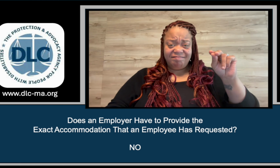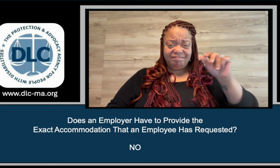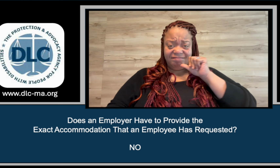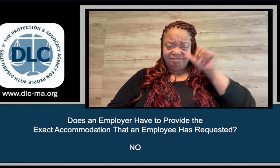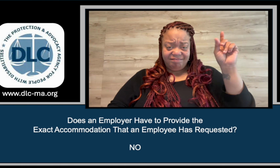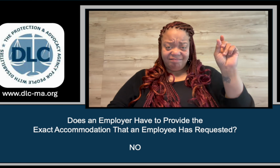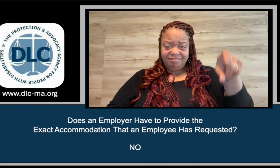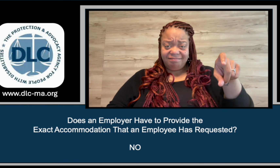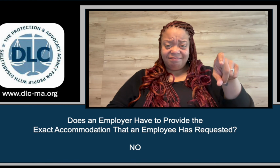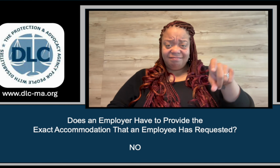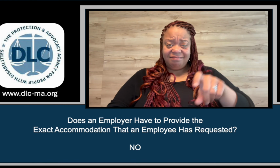No.